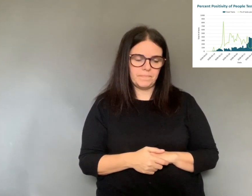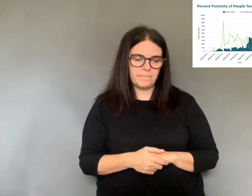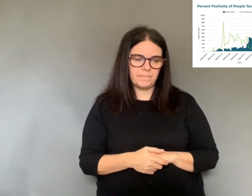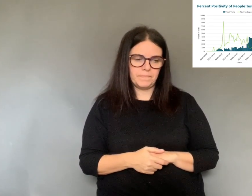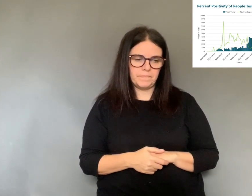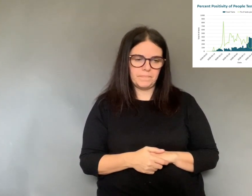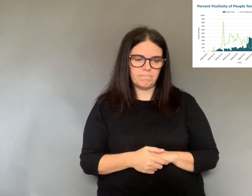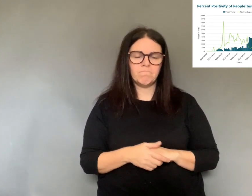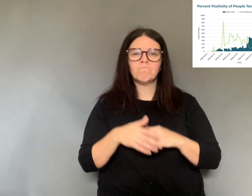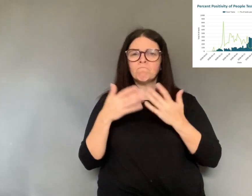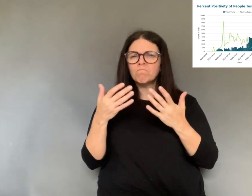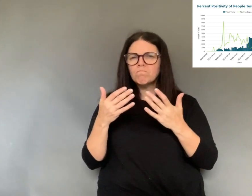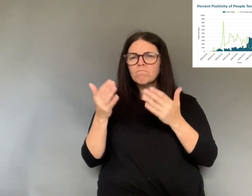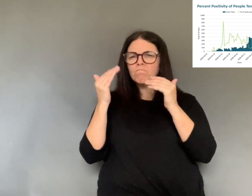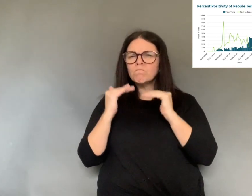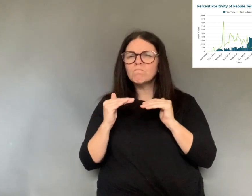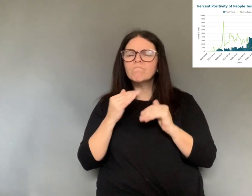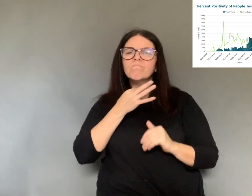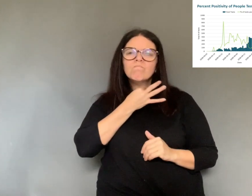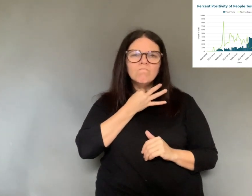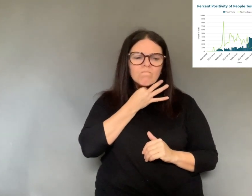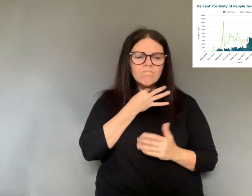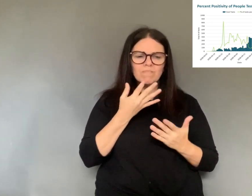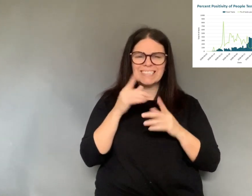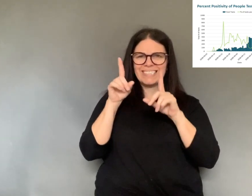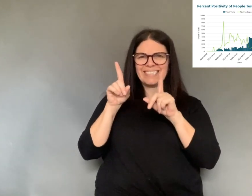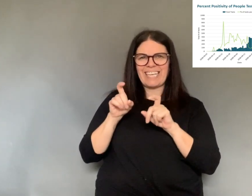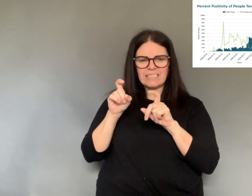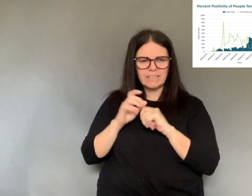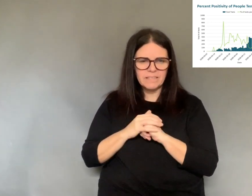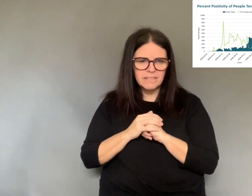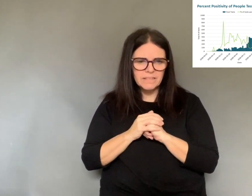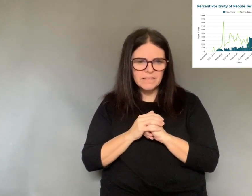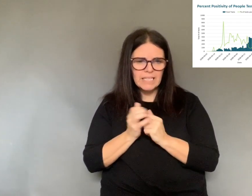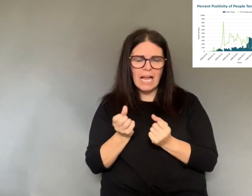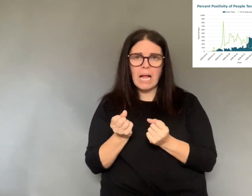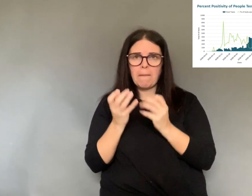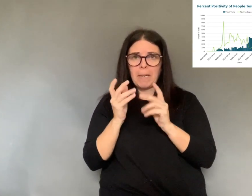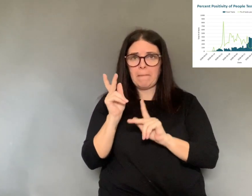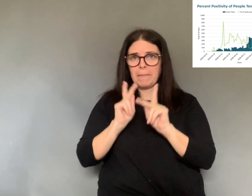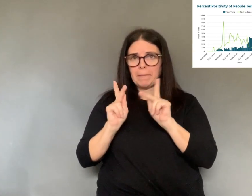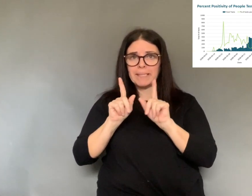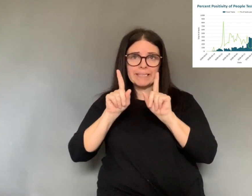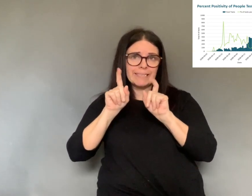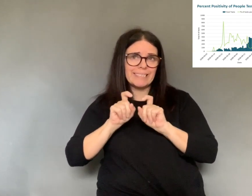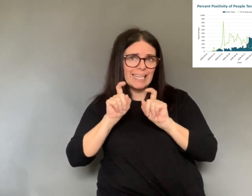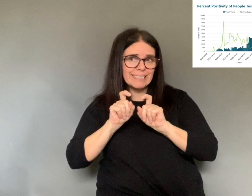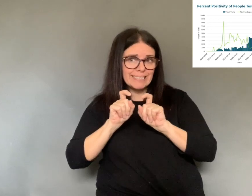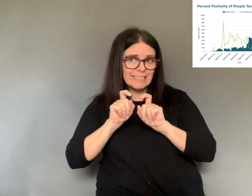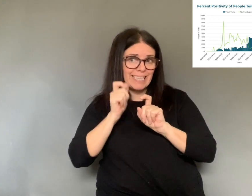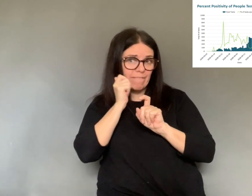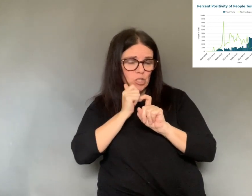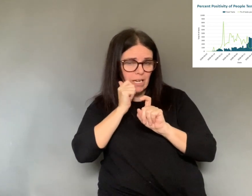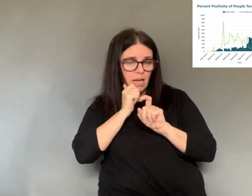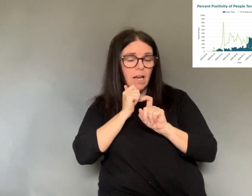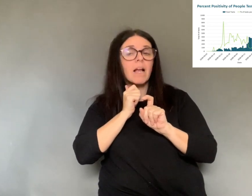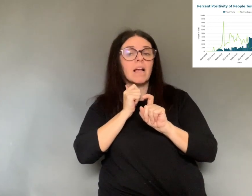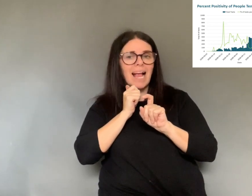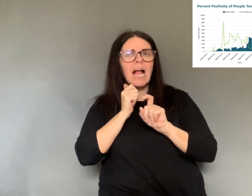The next question is, how about the testings and how many people are being tested every day? And among those who are tested, how many of them are coming back